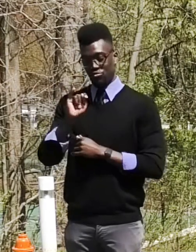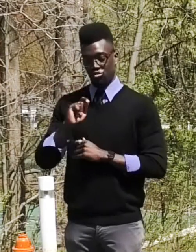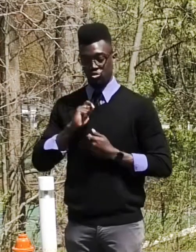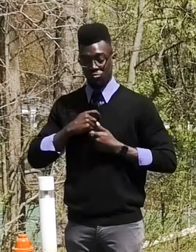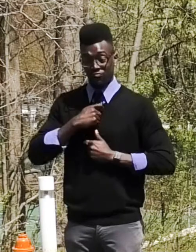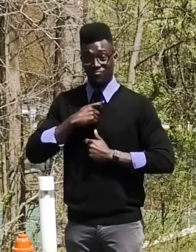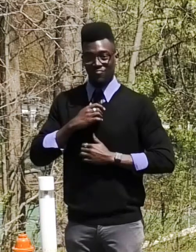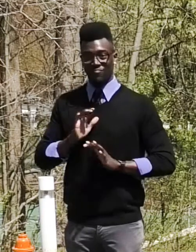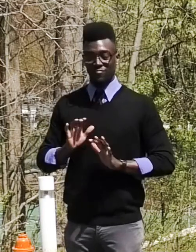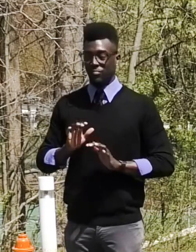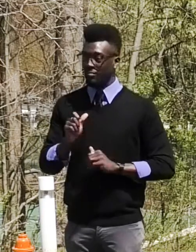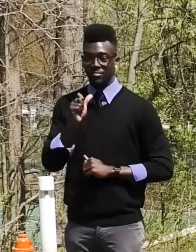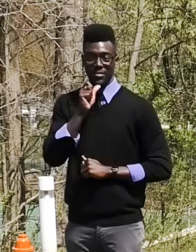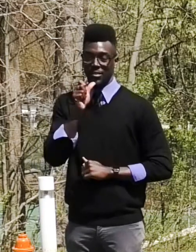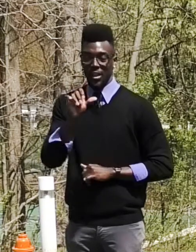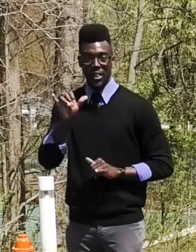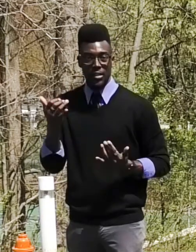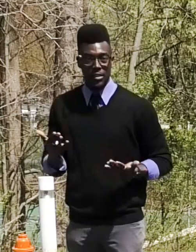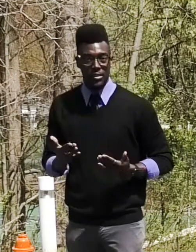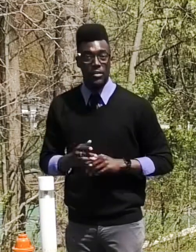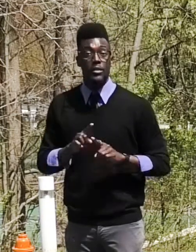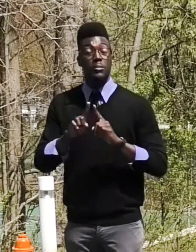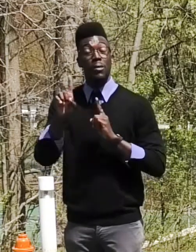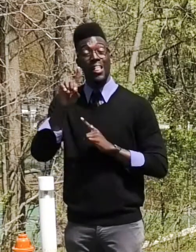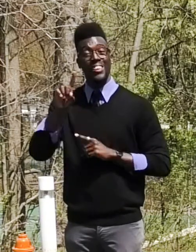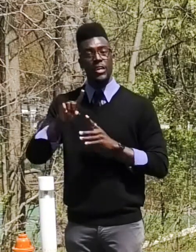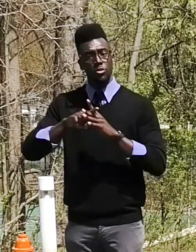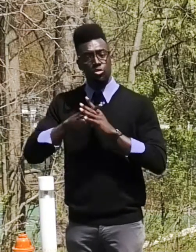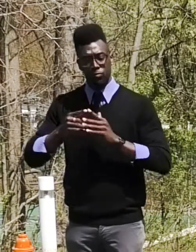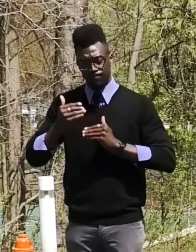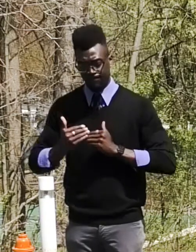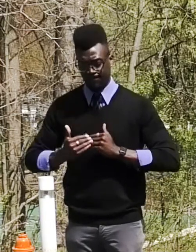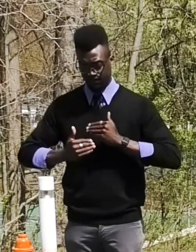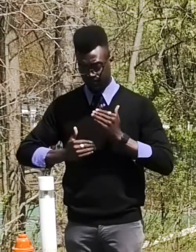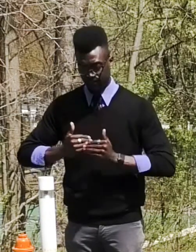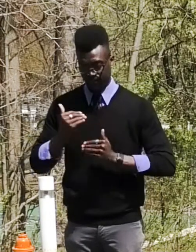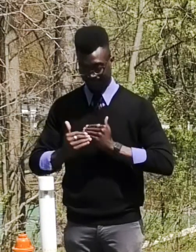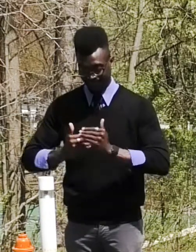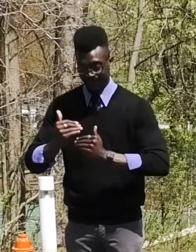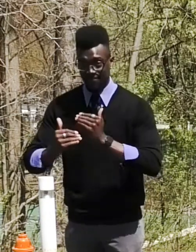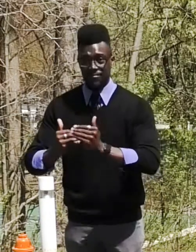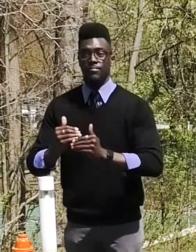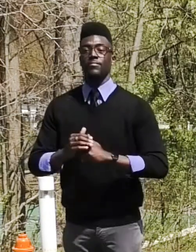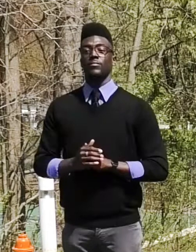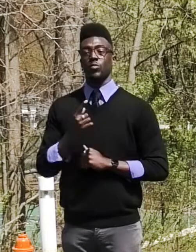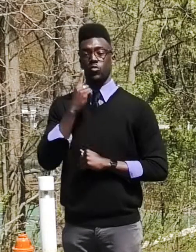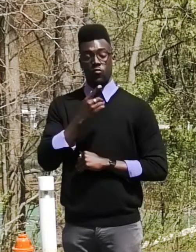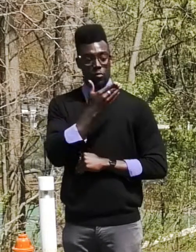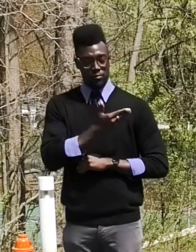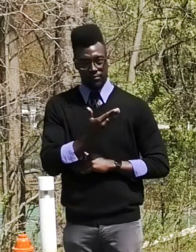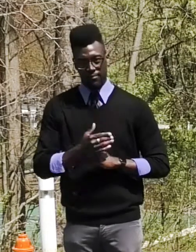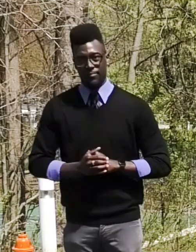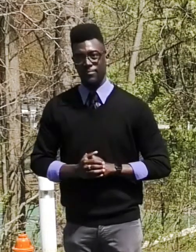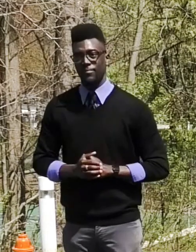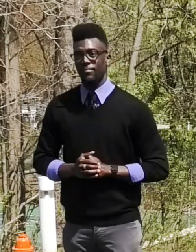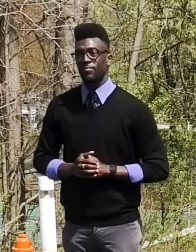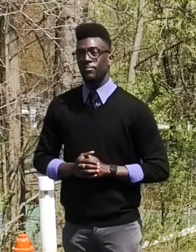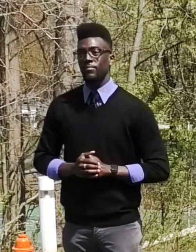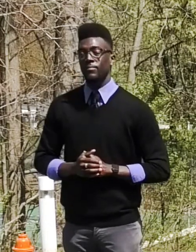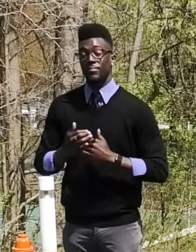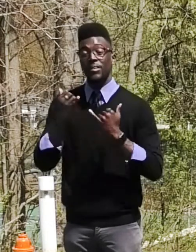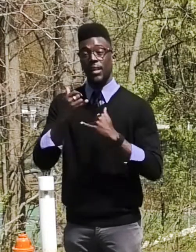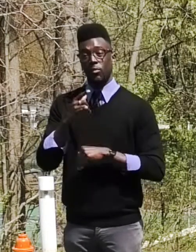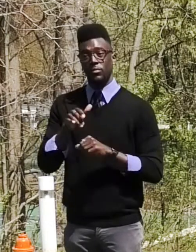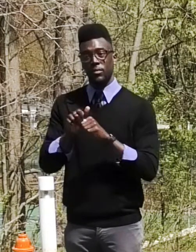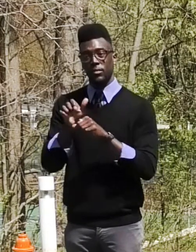doing today. But they paved the way for what we're doing here today. And they certainly paved the way for this young man to be the county